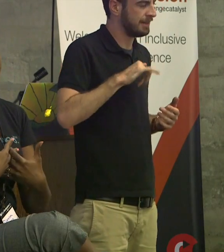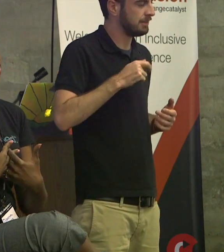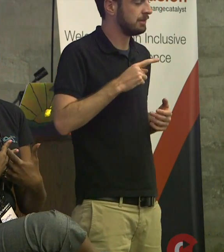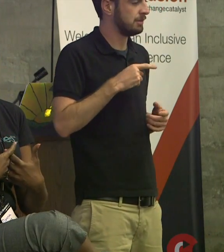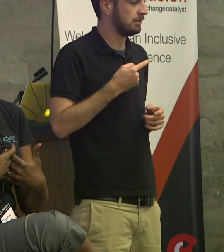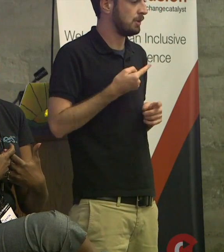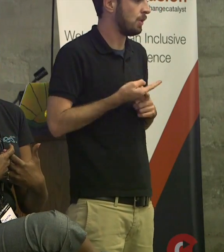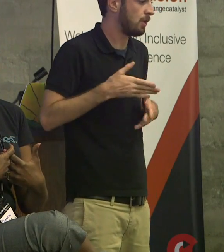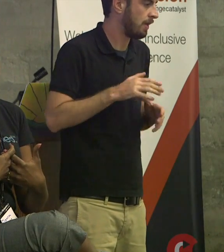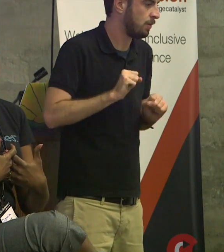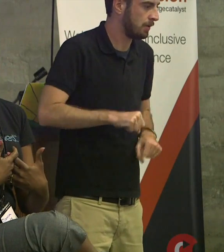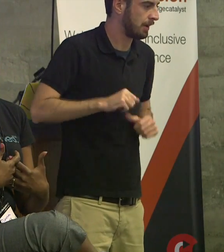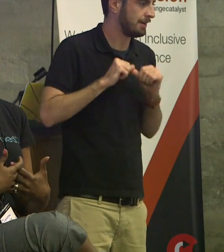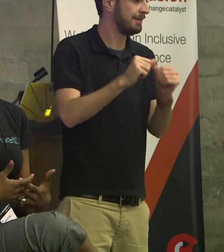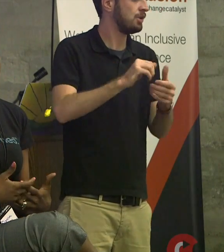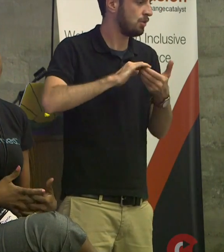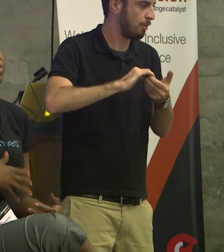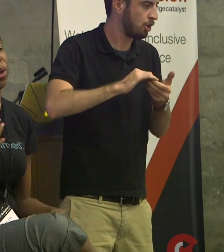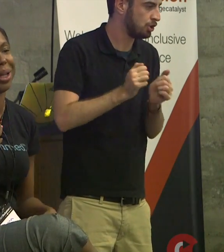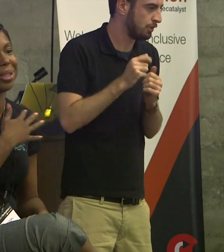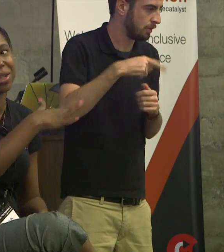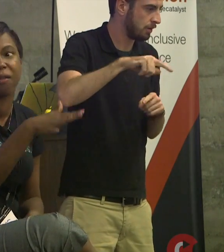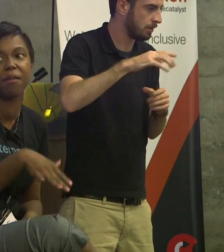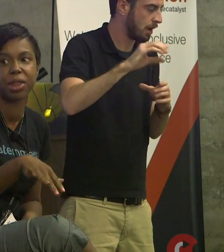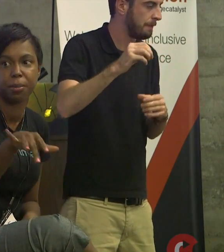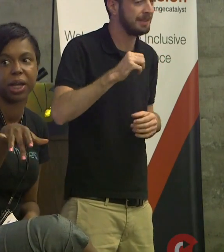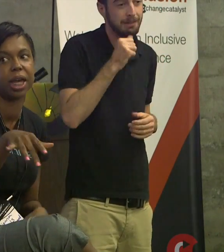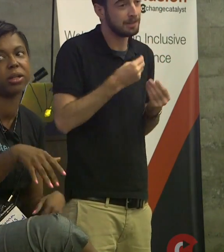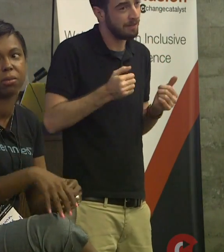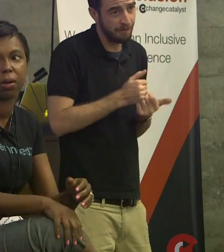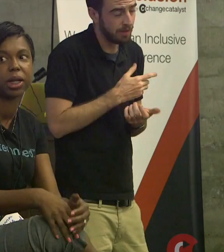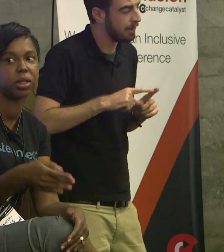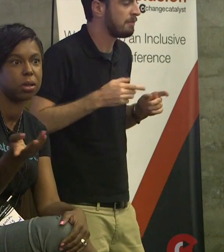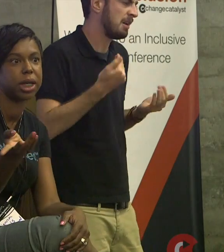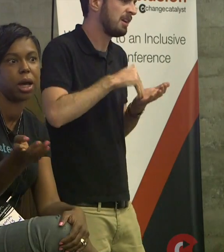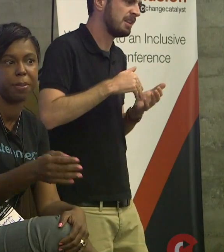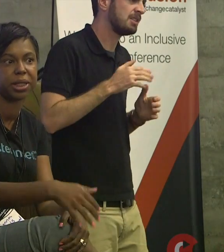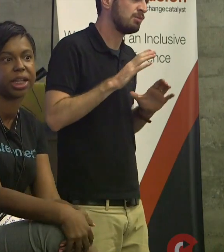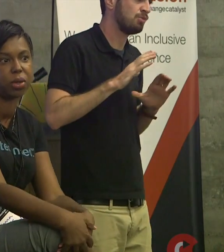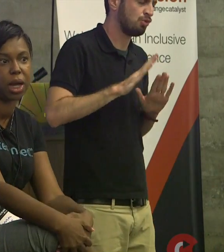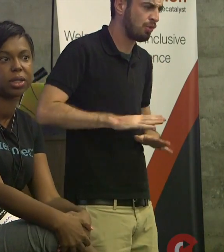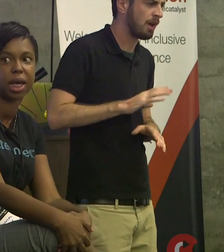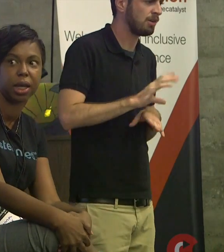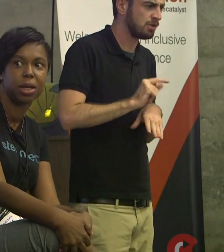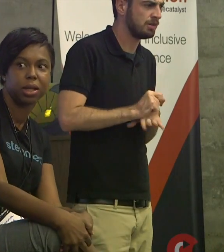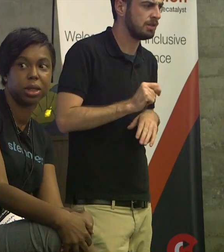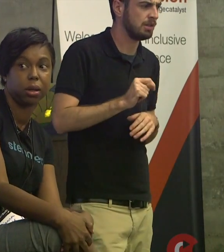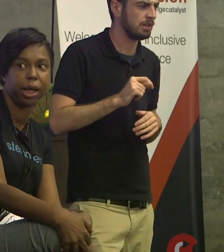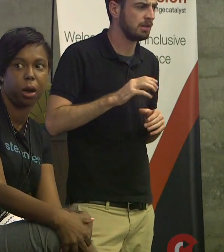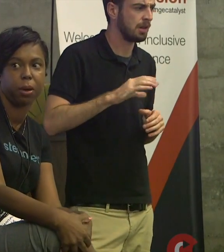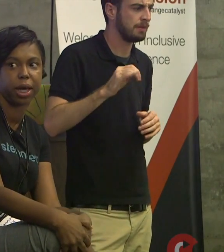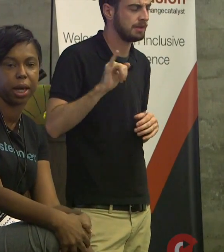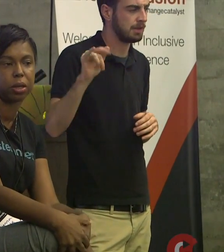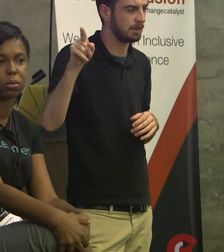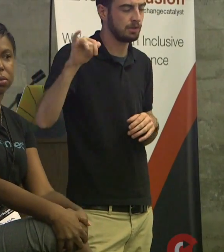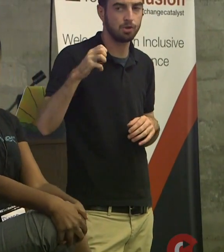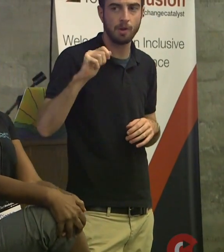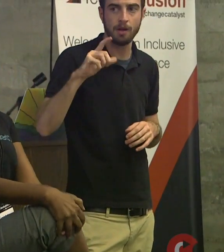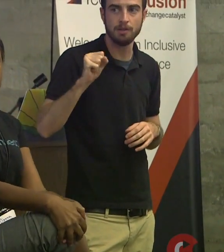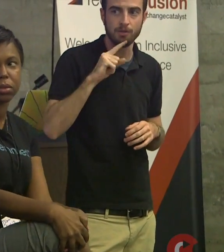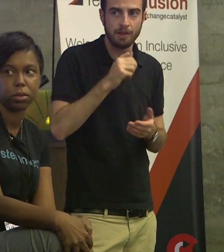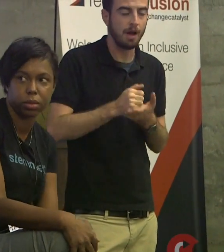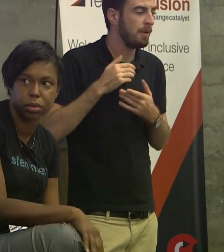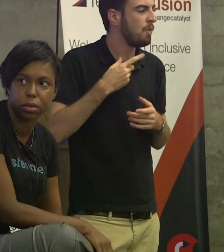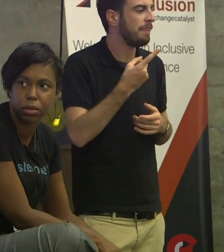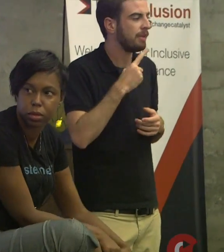the only way we'll continue our partnership with them. So it doesn't solve everything. But again, there's some great consulting companies like Joelle's that certainly help with that. One thing